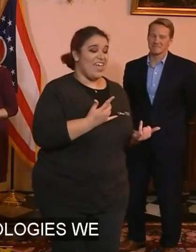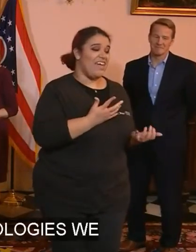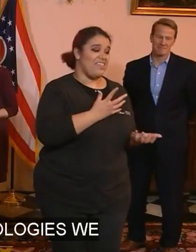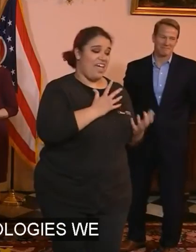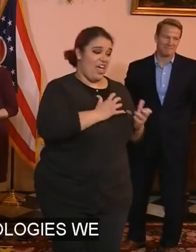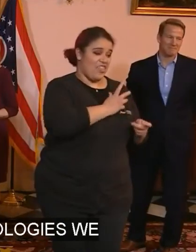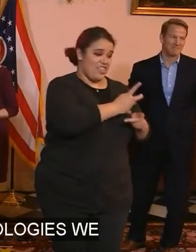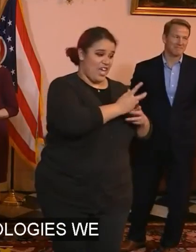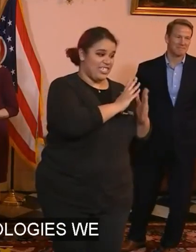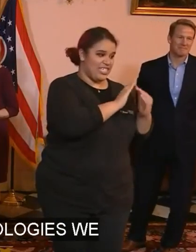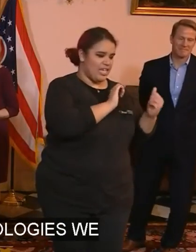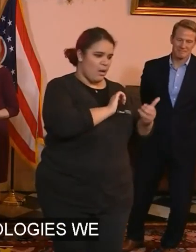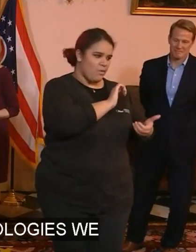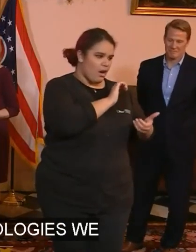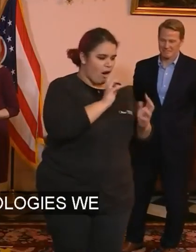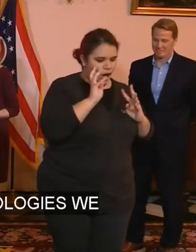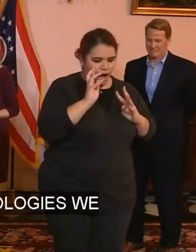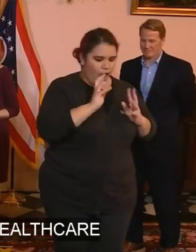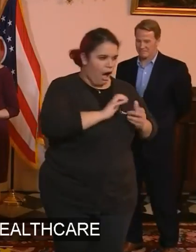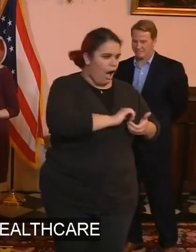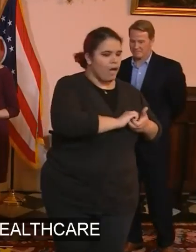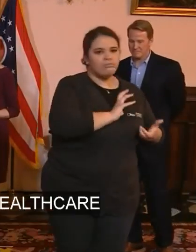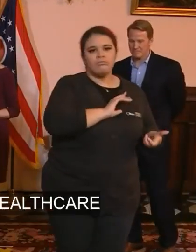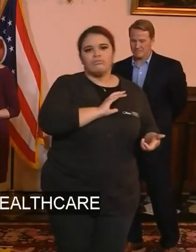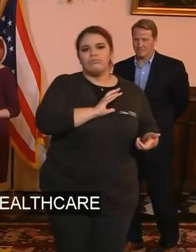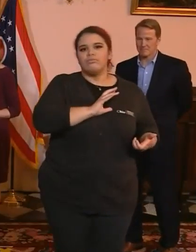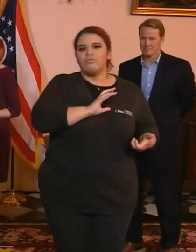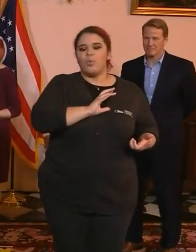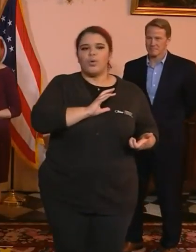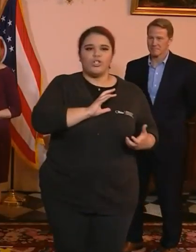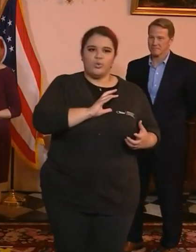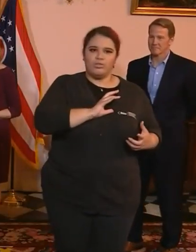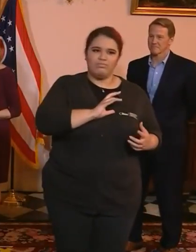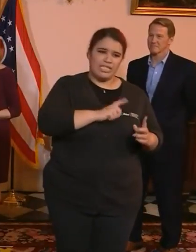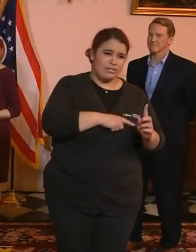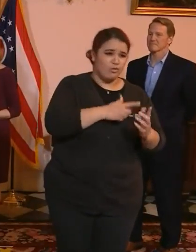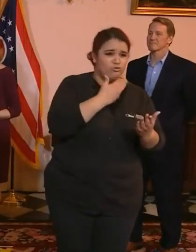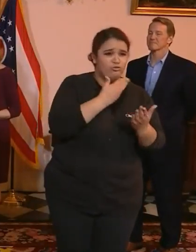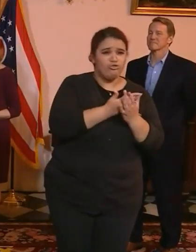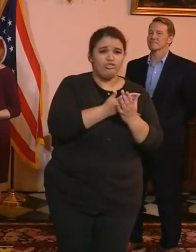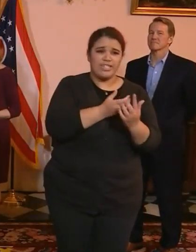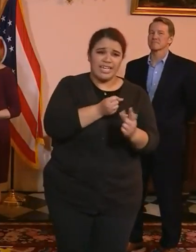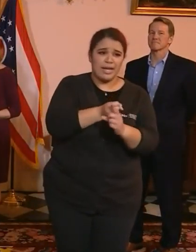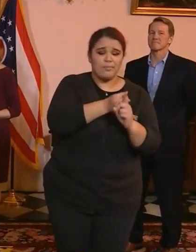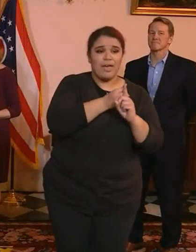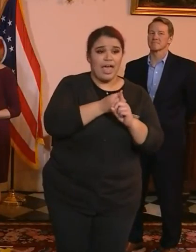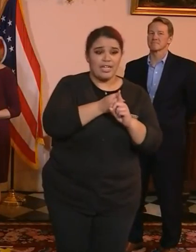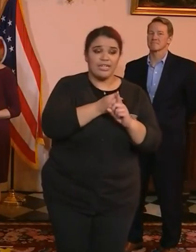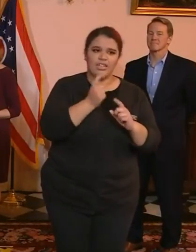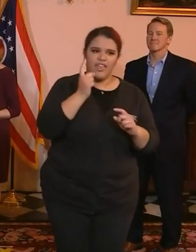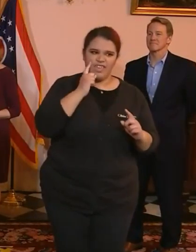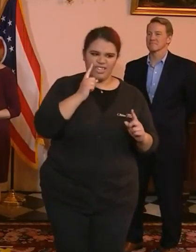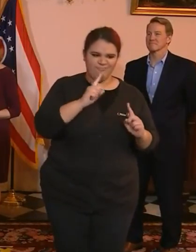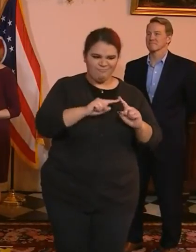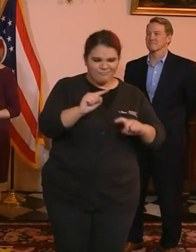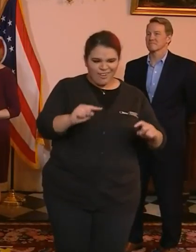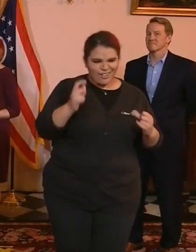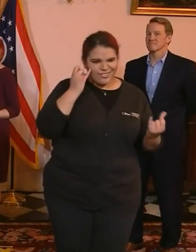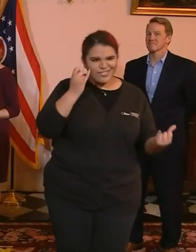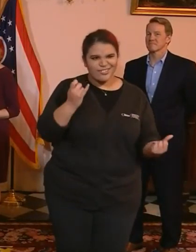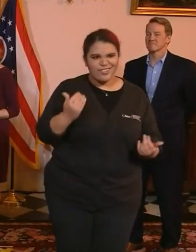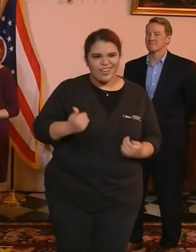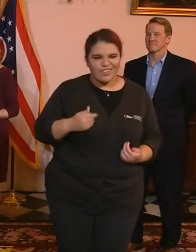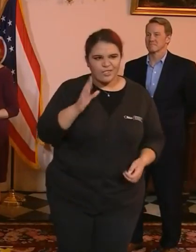and I think could greatly impact health everywhere. I think we'll see the diversification that you're hearing. I also think it's